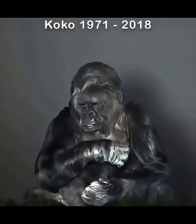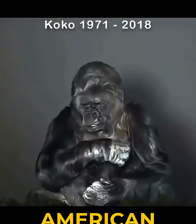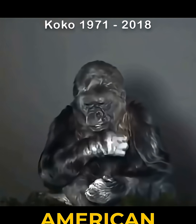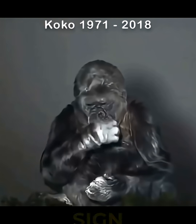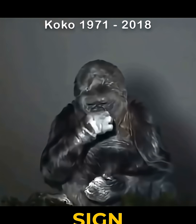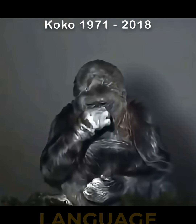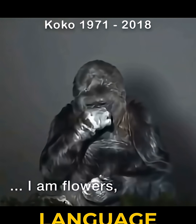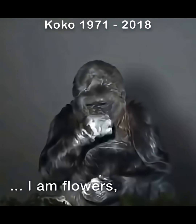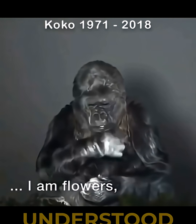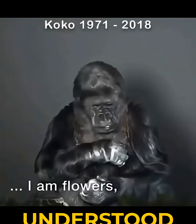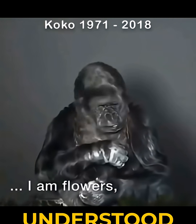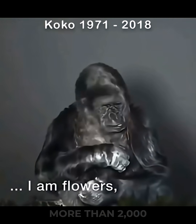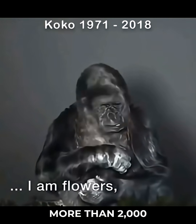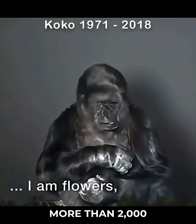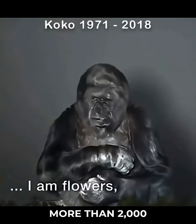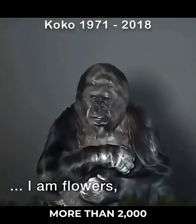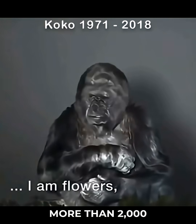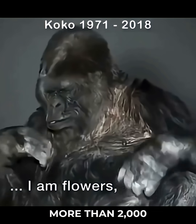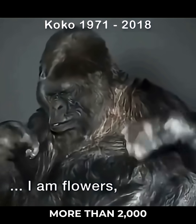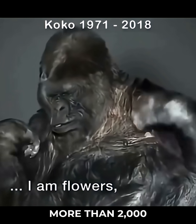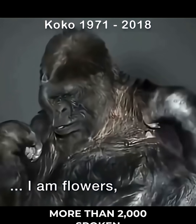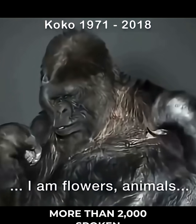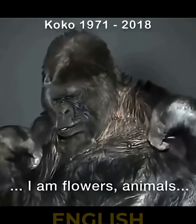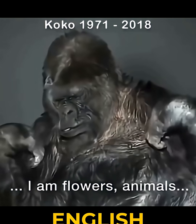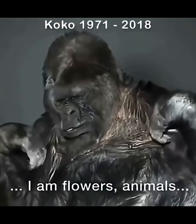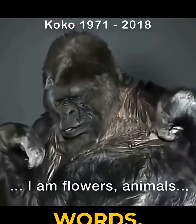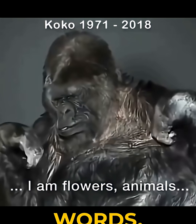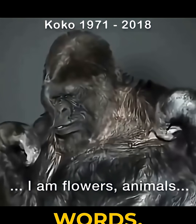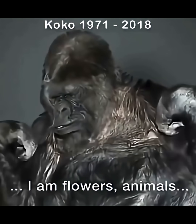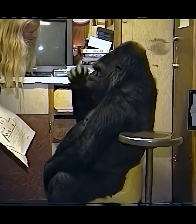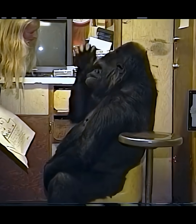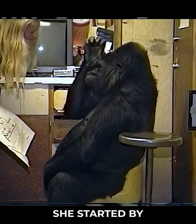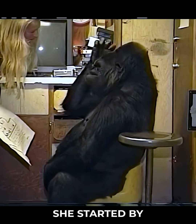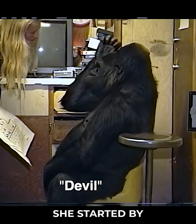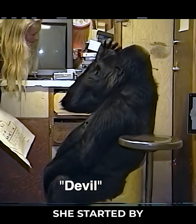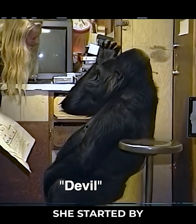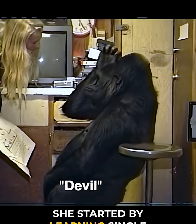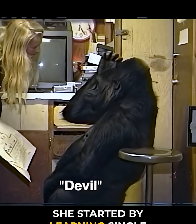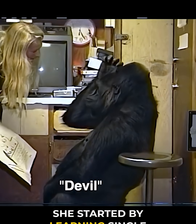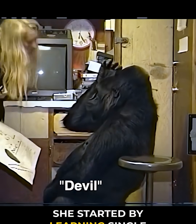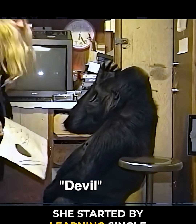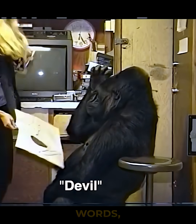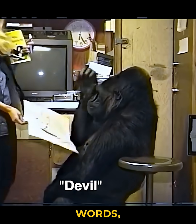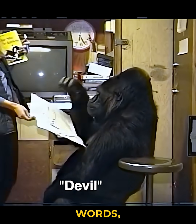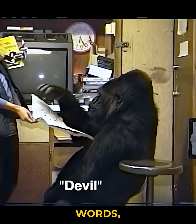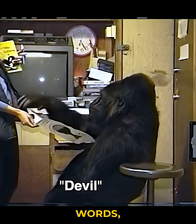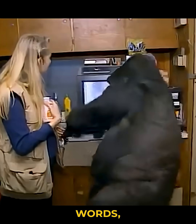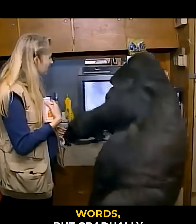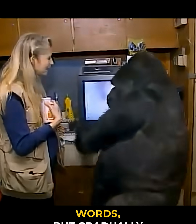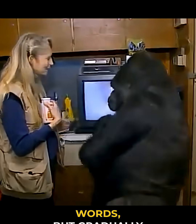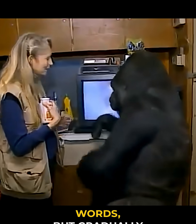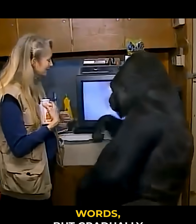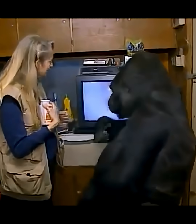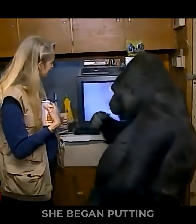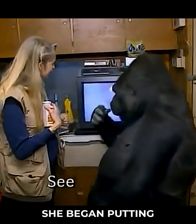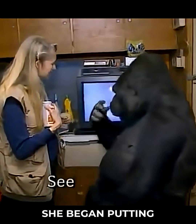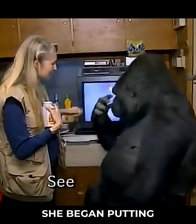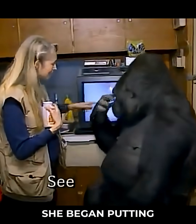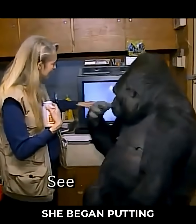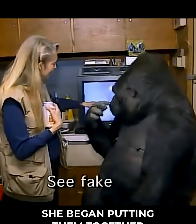American Sign Language and understood more than 2,000 spoken English words. She started by learning single words, but gradually, she began putting them